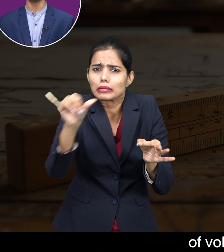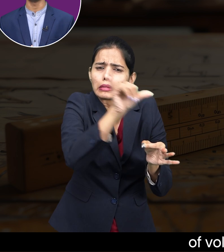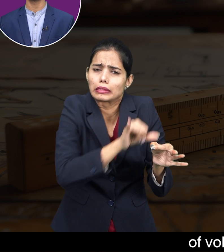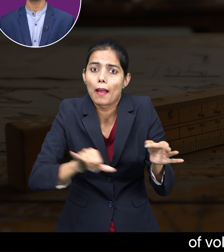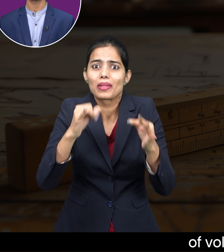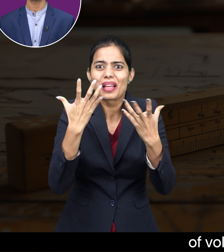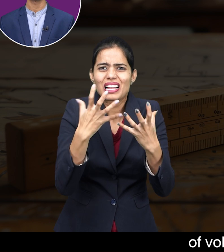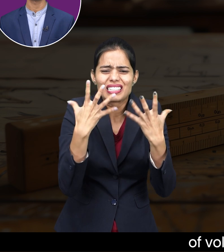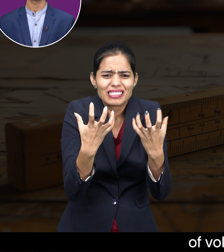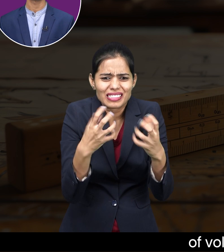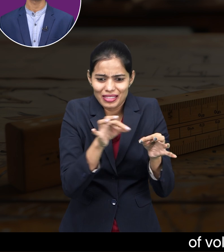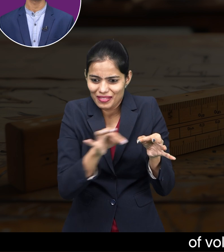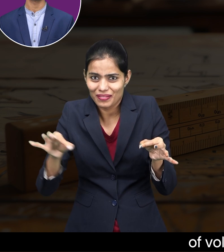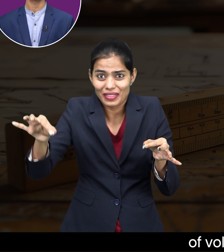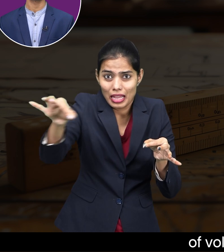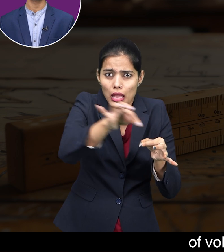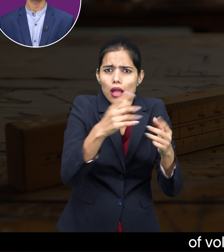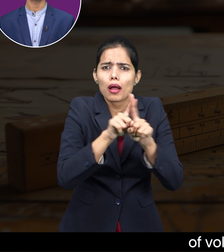of solids.